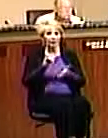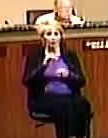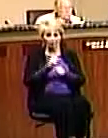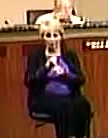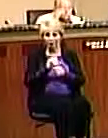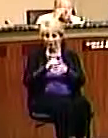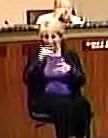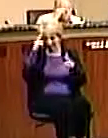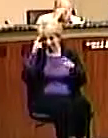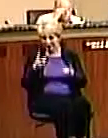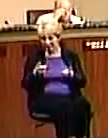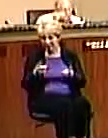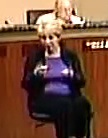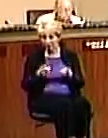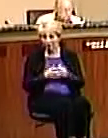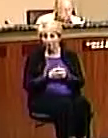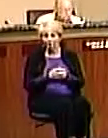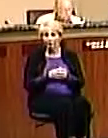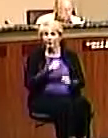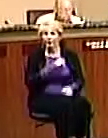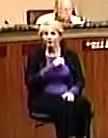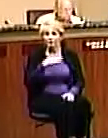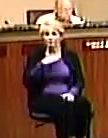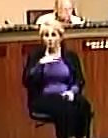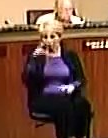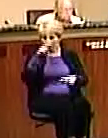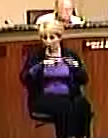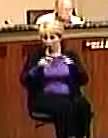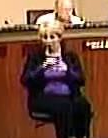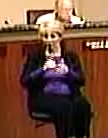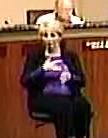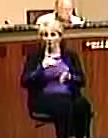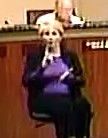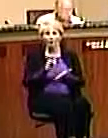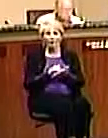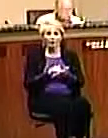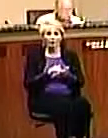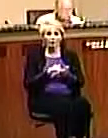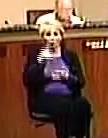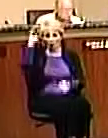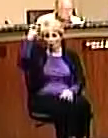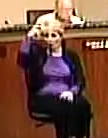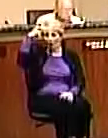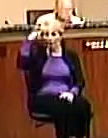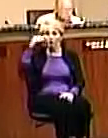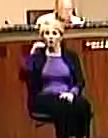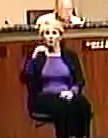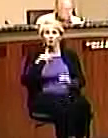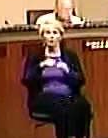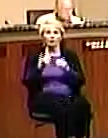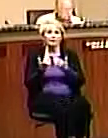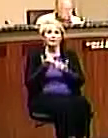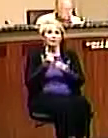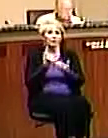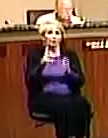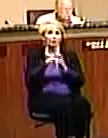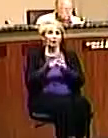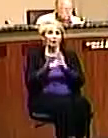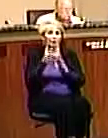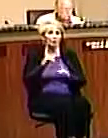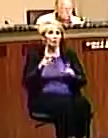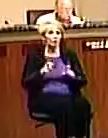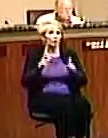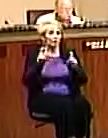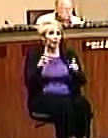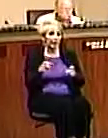decision. The staff, in reviewing this, felt it would be wise to simplify the policy by simply